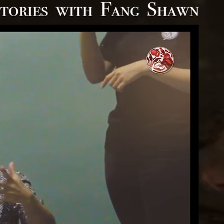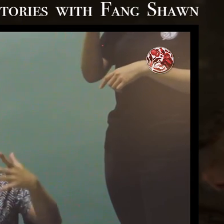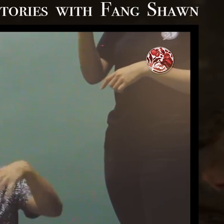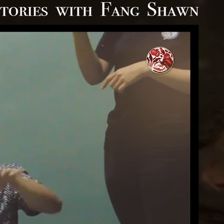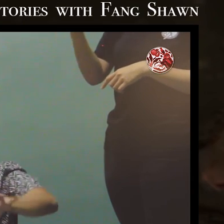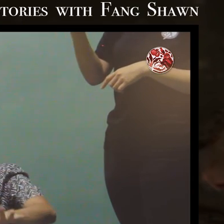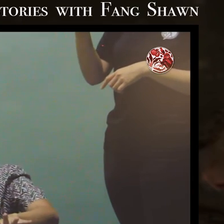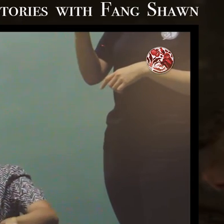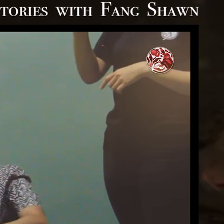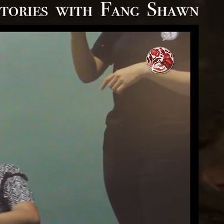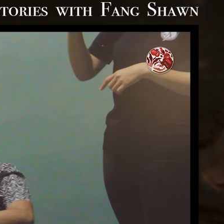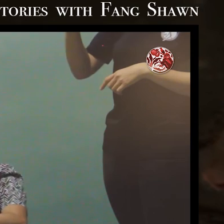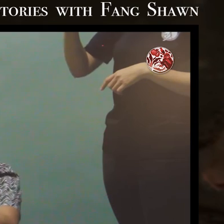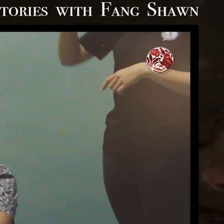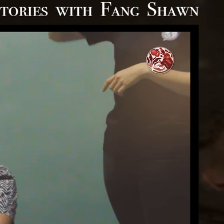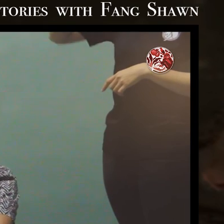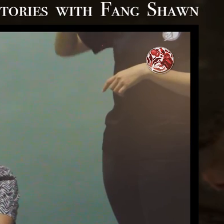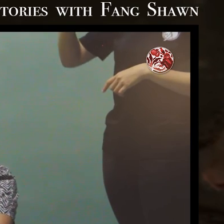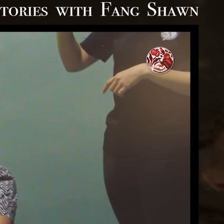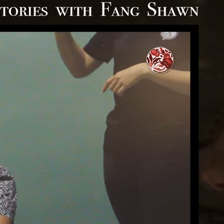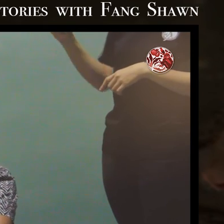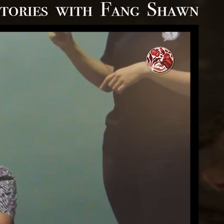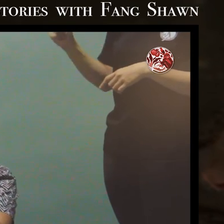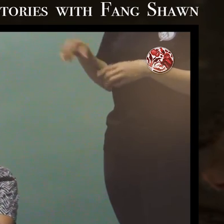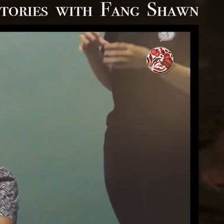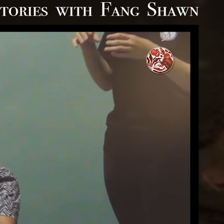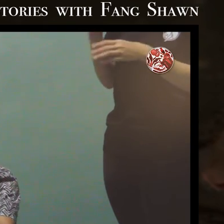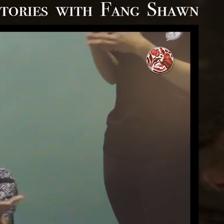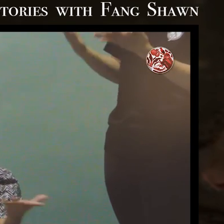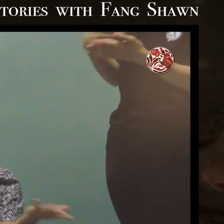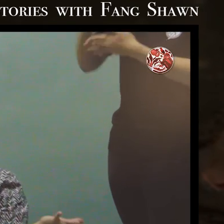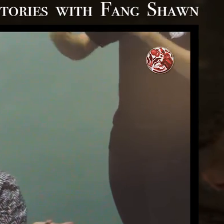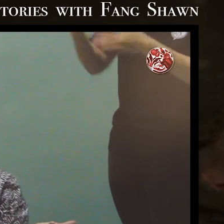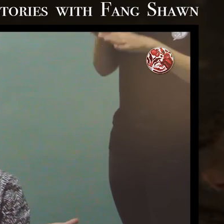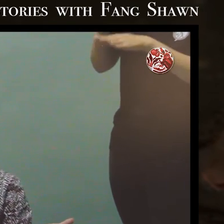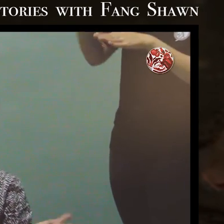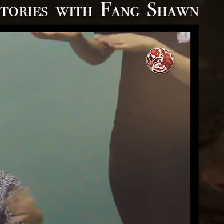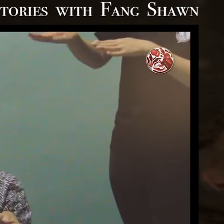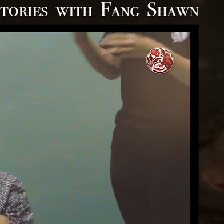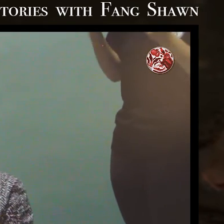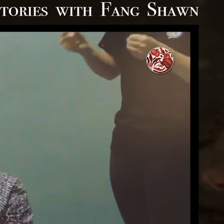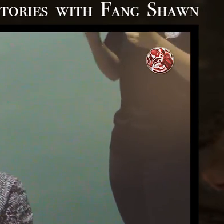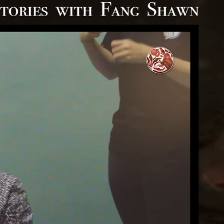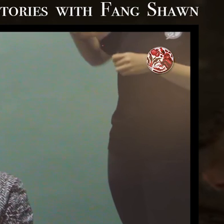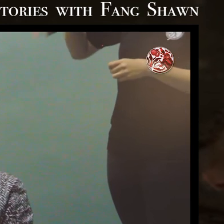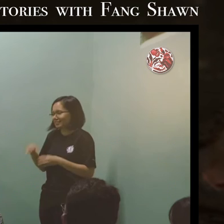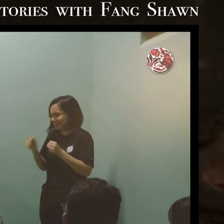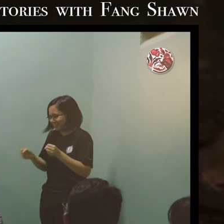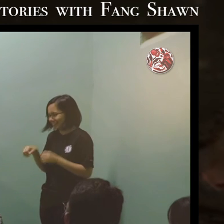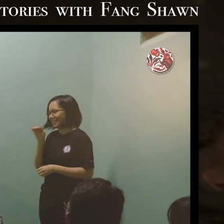our impatience? Or are we just like the plants and animals and we have no control over what may seem like our